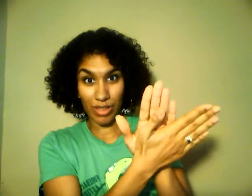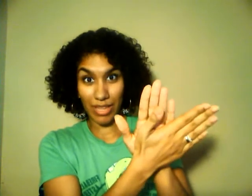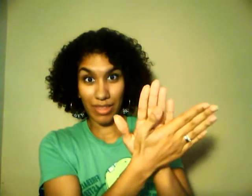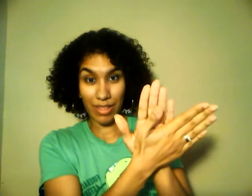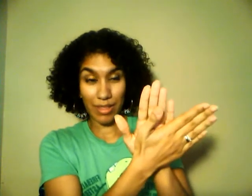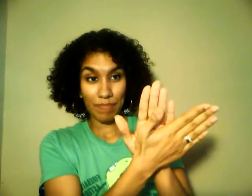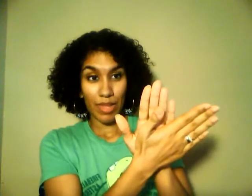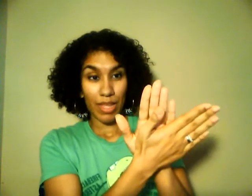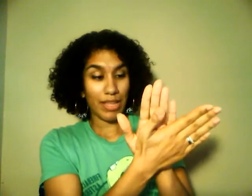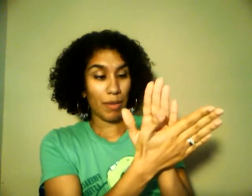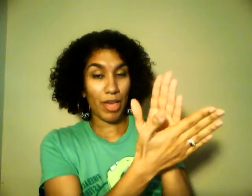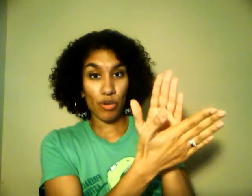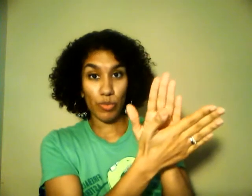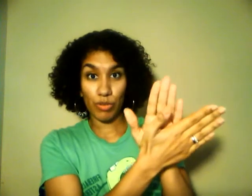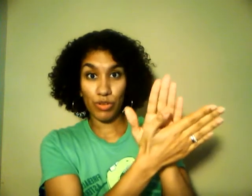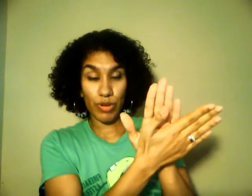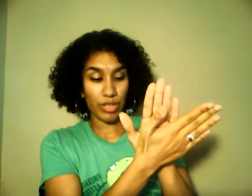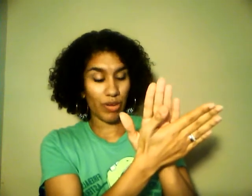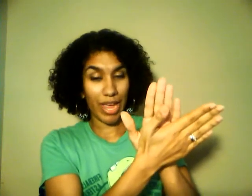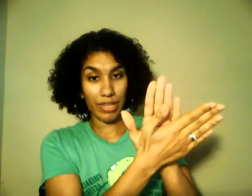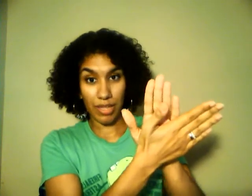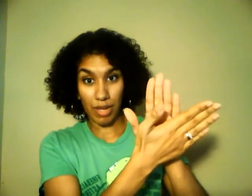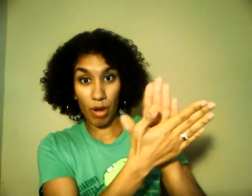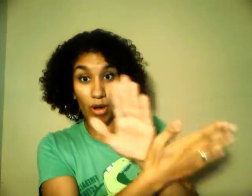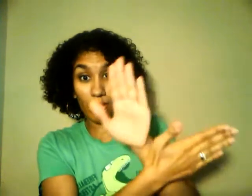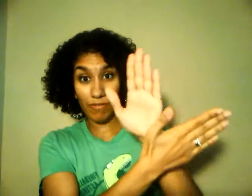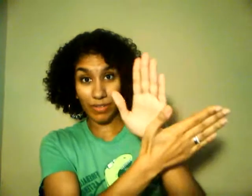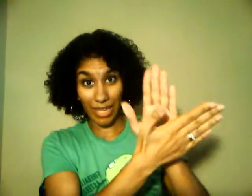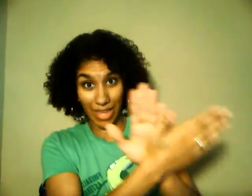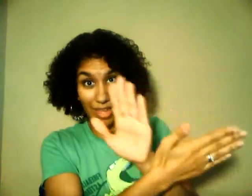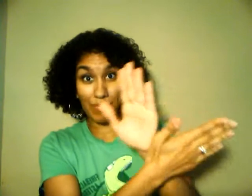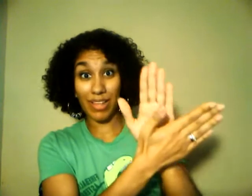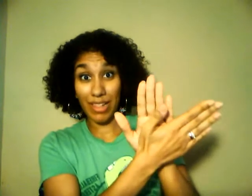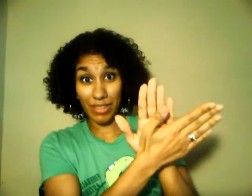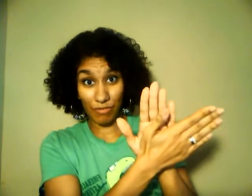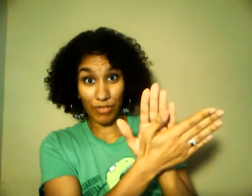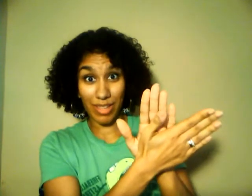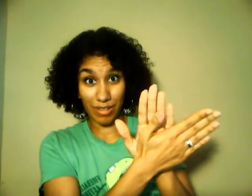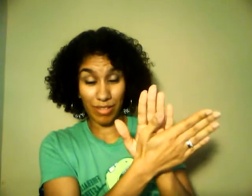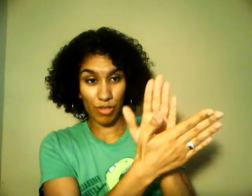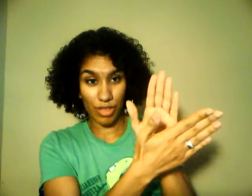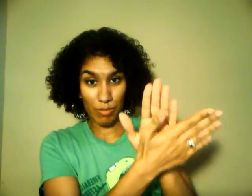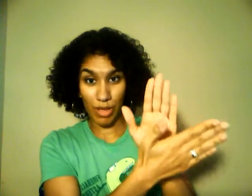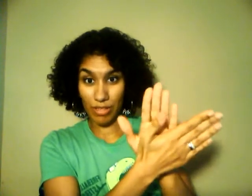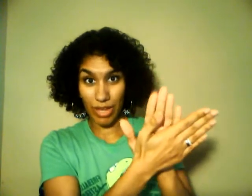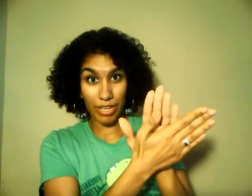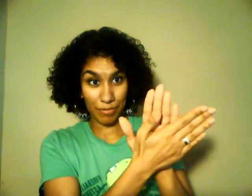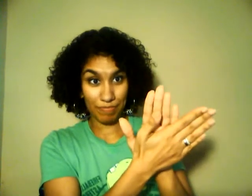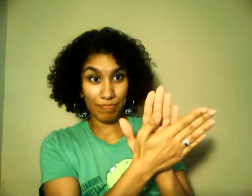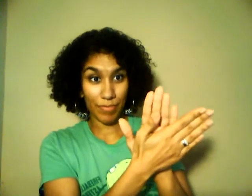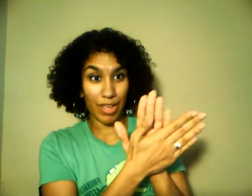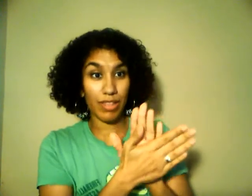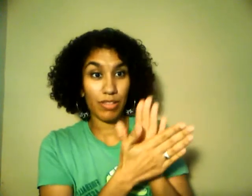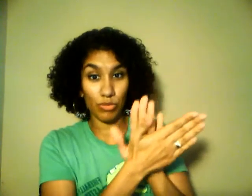just like this. Now make sure when you do it your hand doesn't come off like that because that's a different sign. So just keep your hands right here. Okay, school.